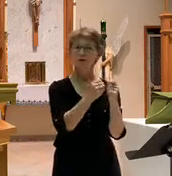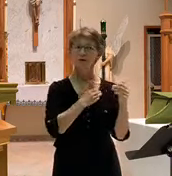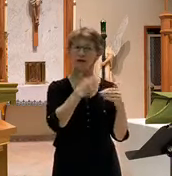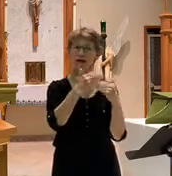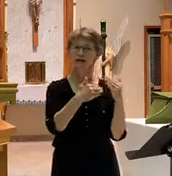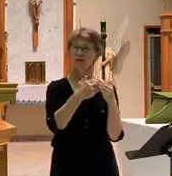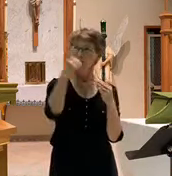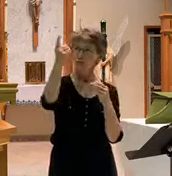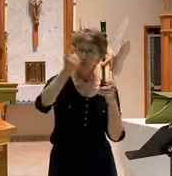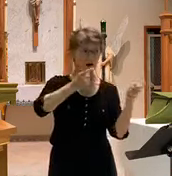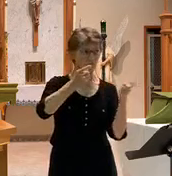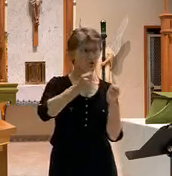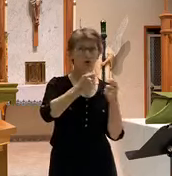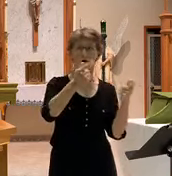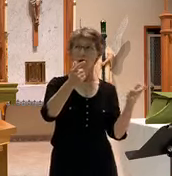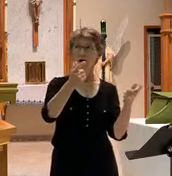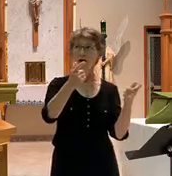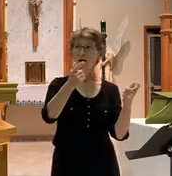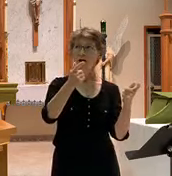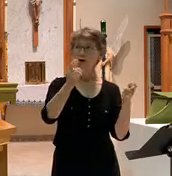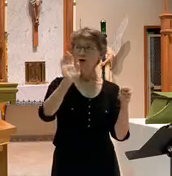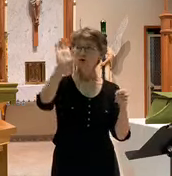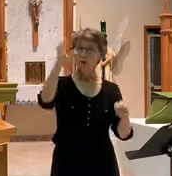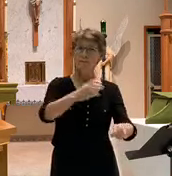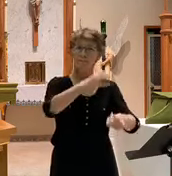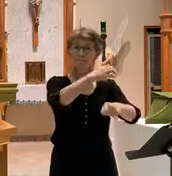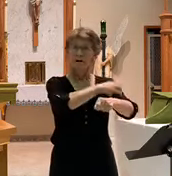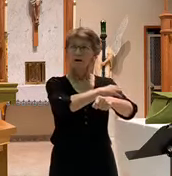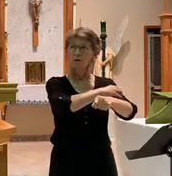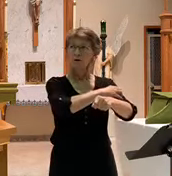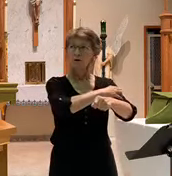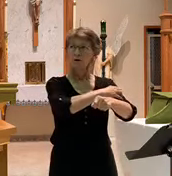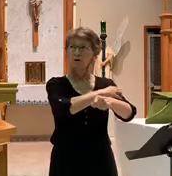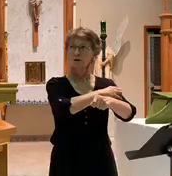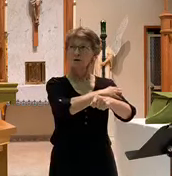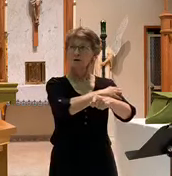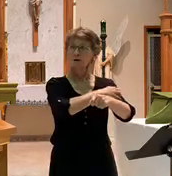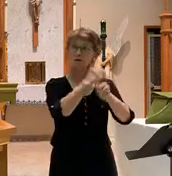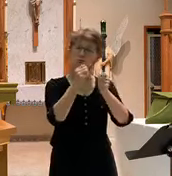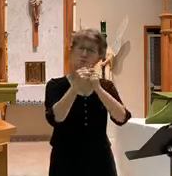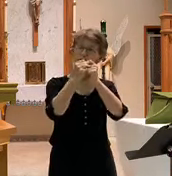us. For power, whenever you will, attends you.